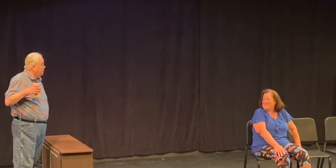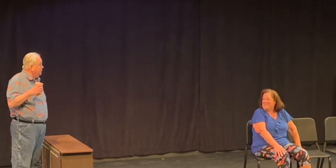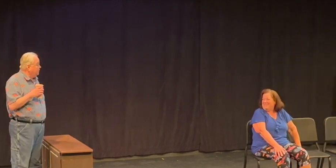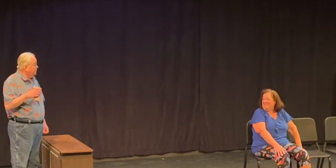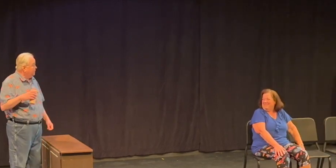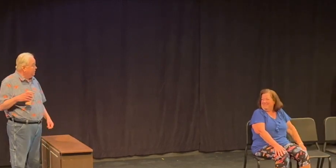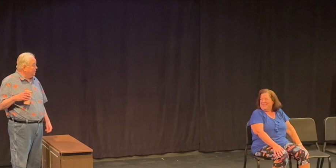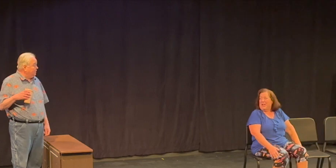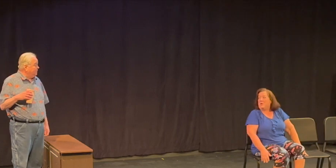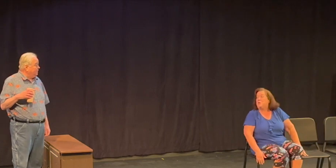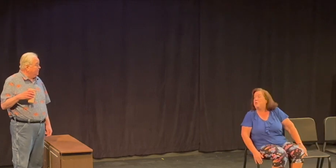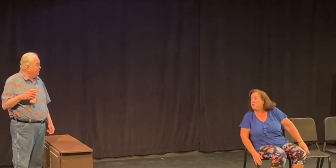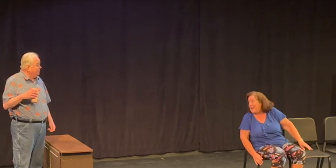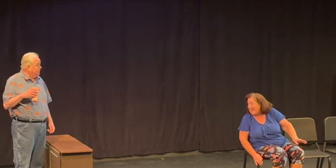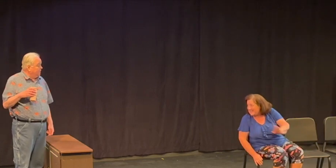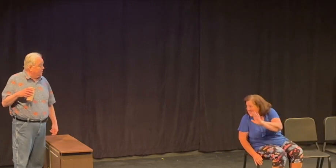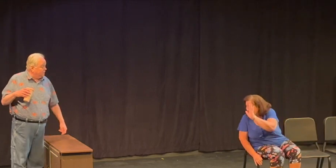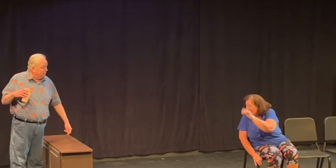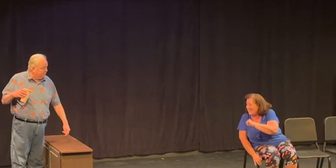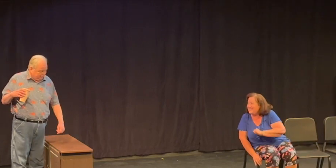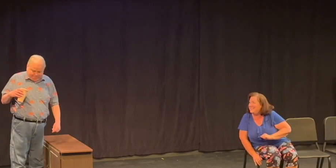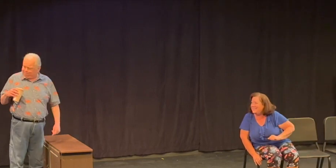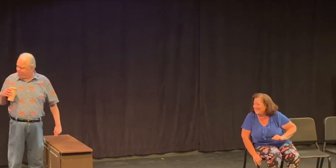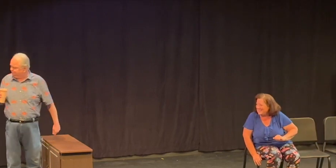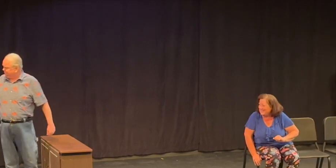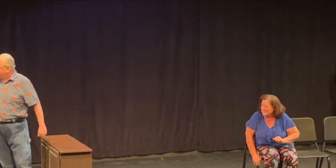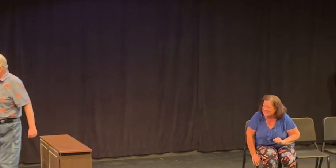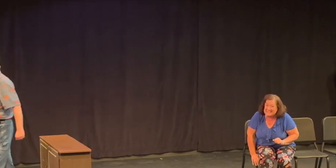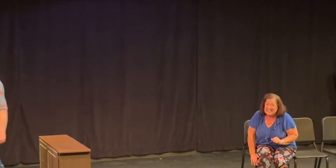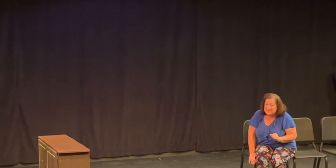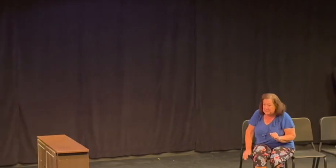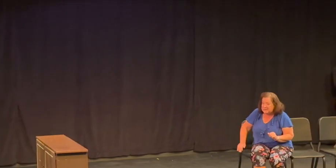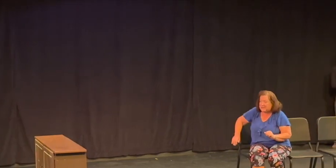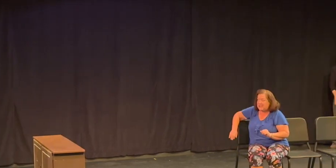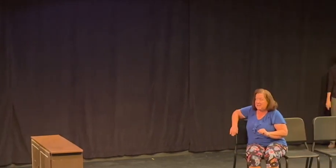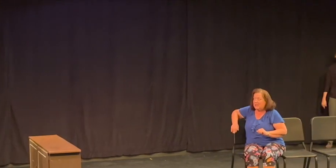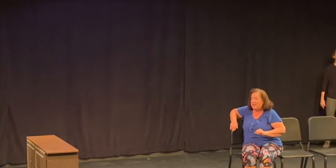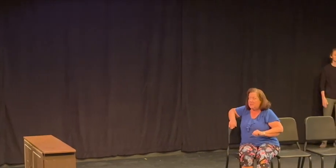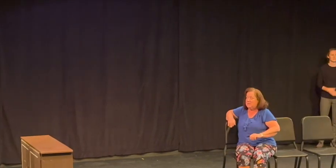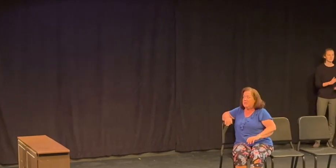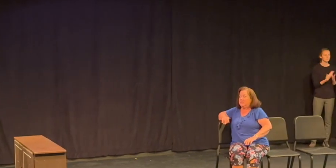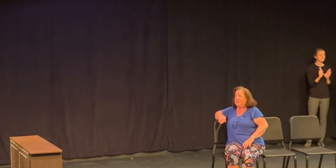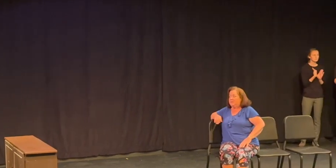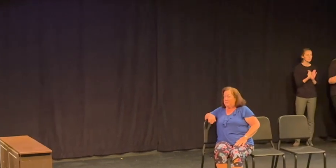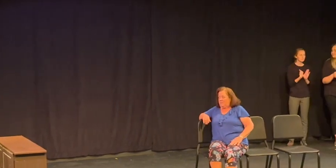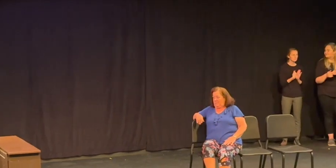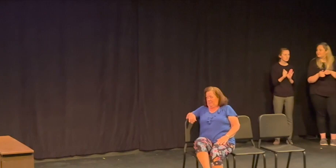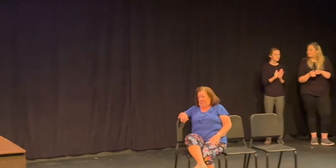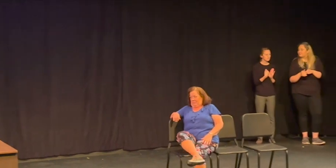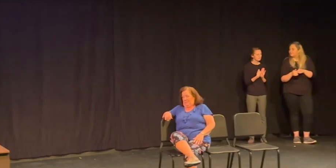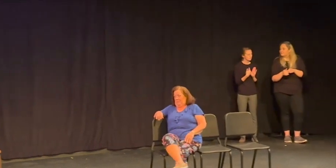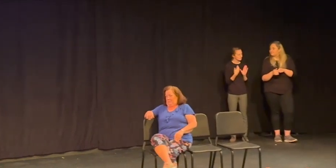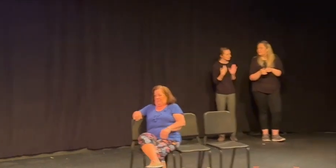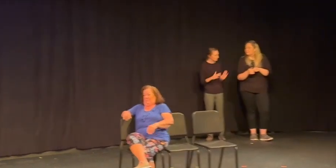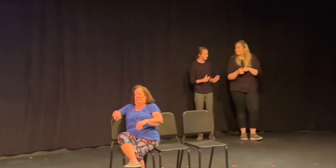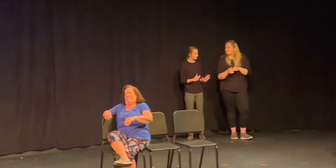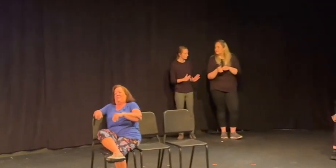coffee. You do that, Stan. And leave me the hell alone.